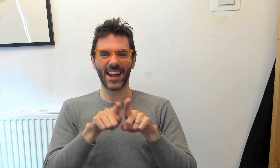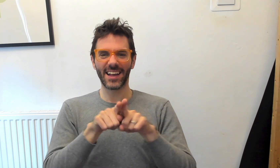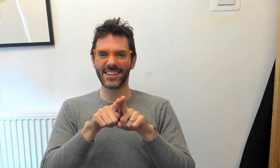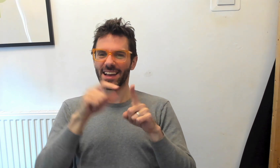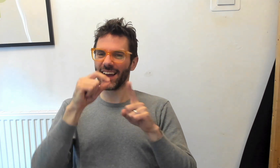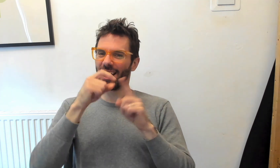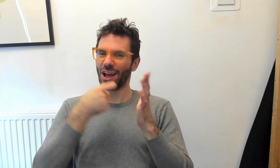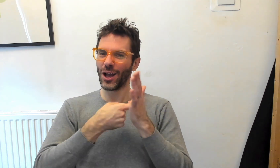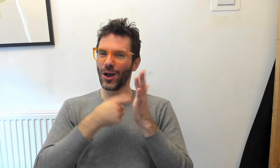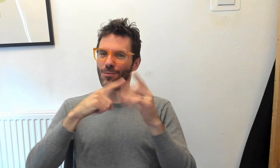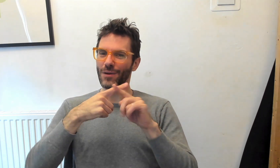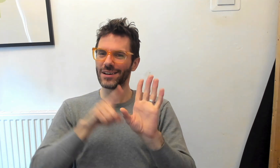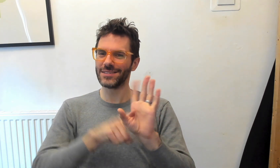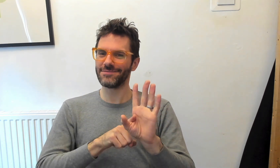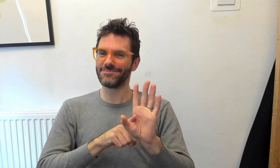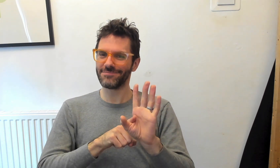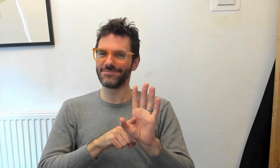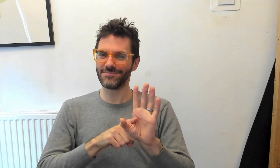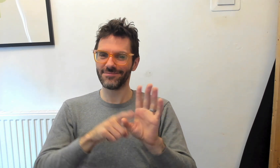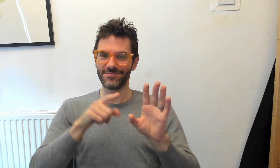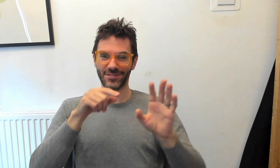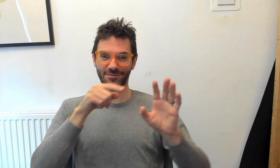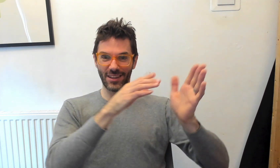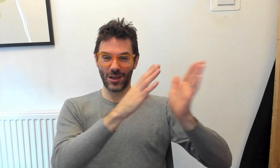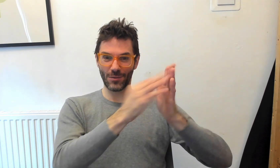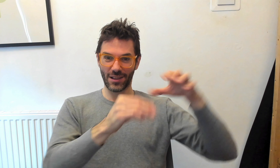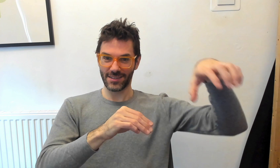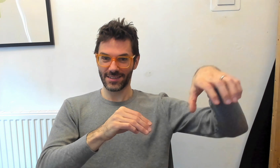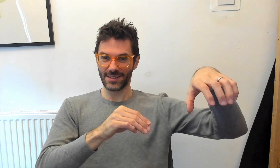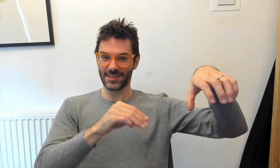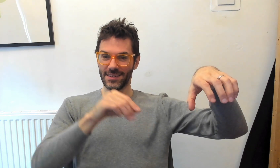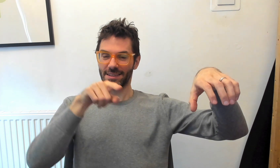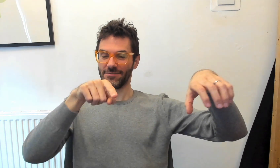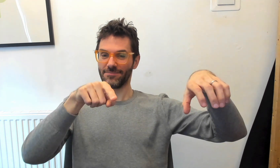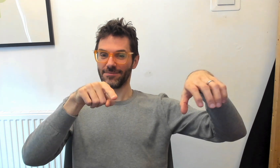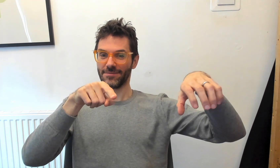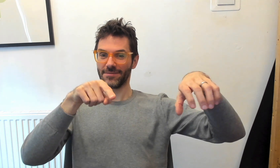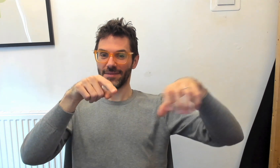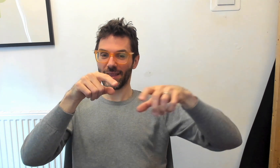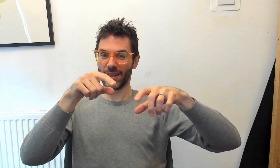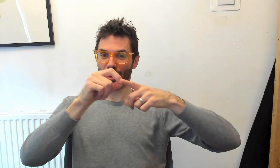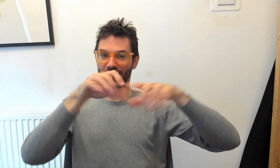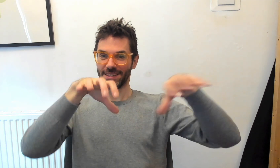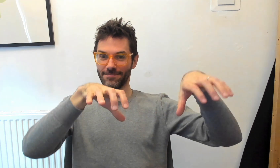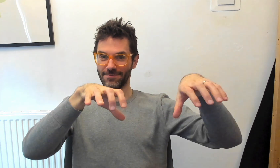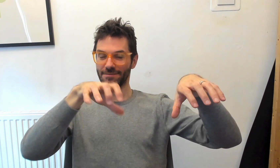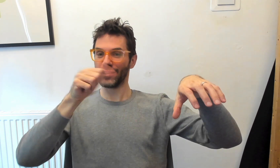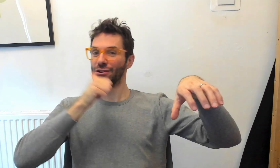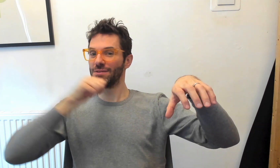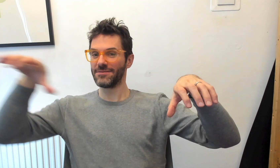It's like a proxy. So we have the model, the proxy, and the user.